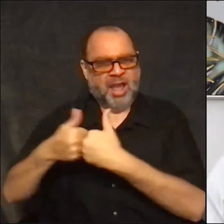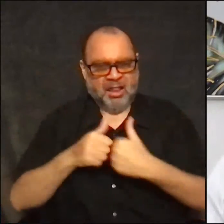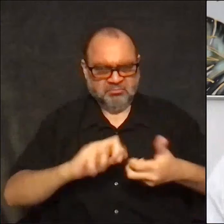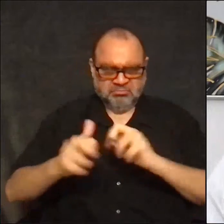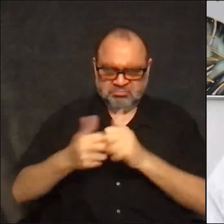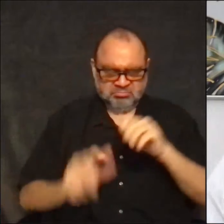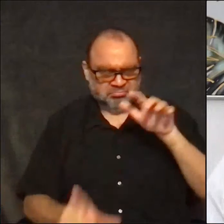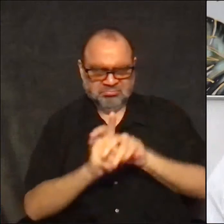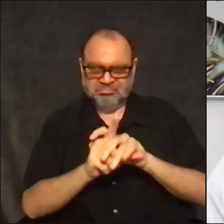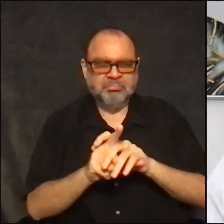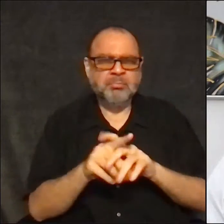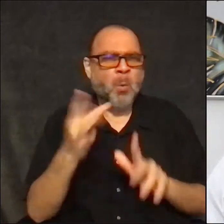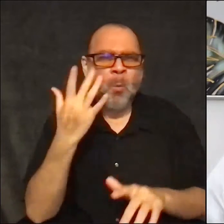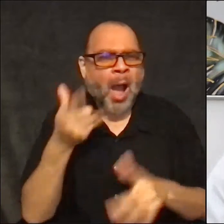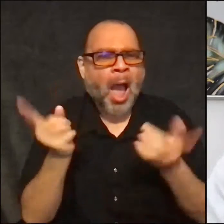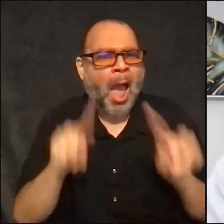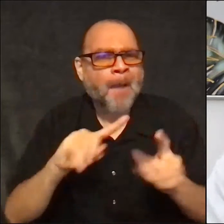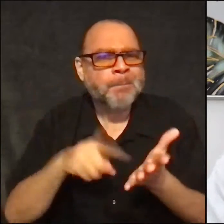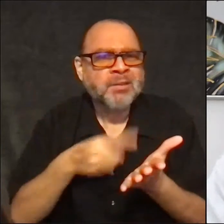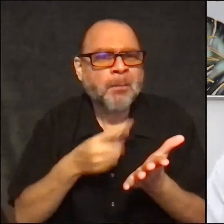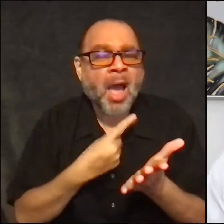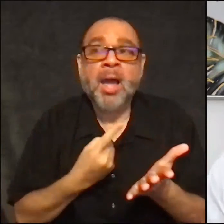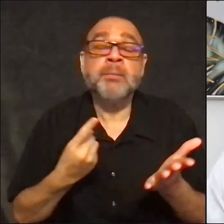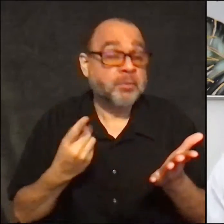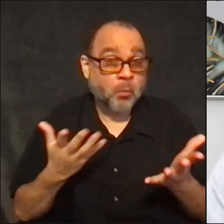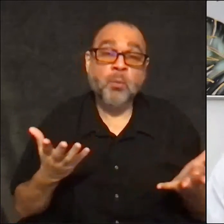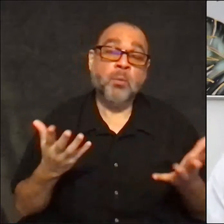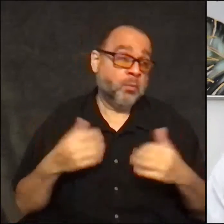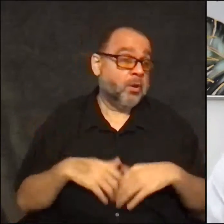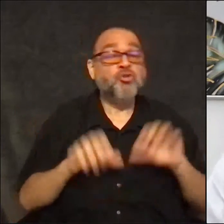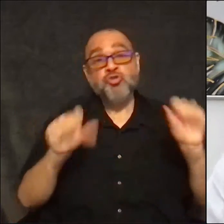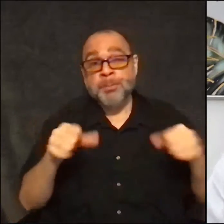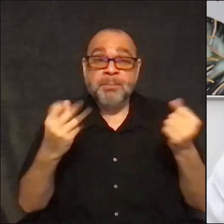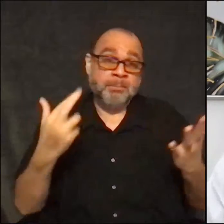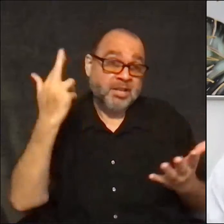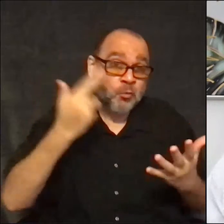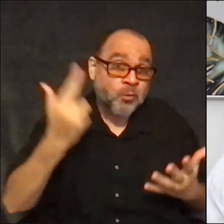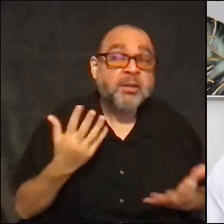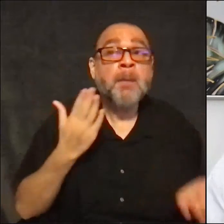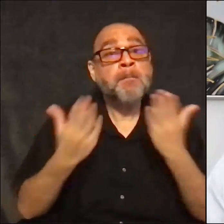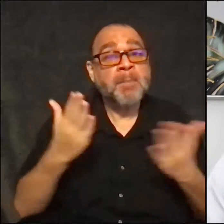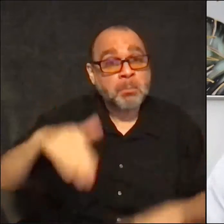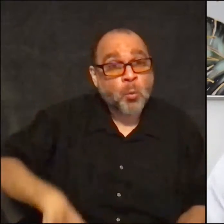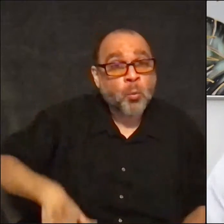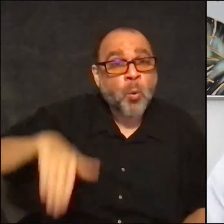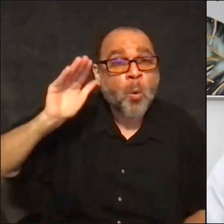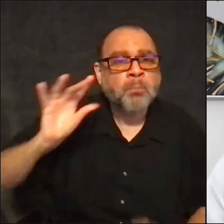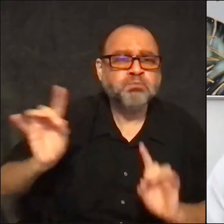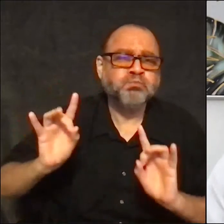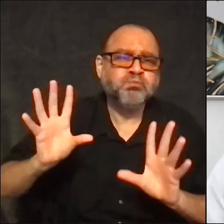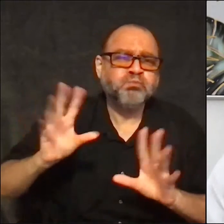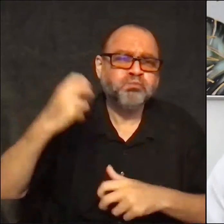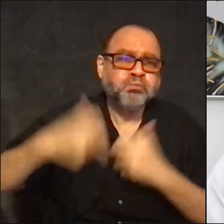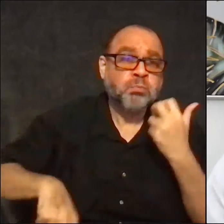life situations, a challenging childhood that includes abandonment from a parent or